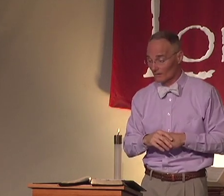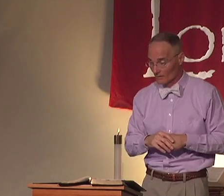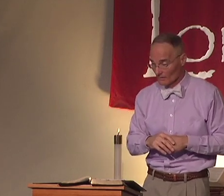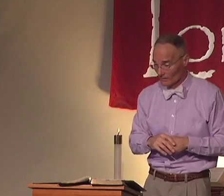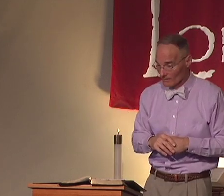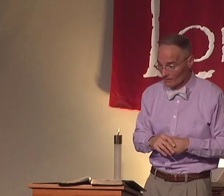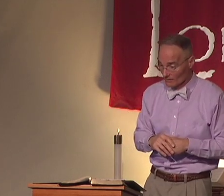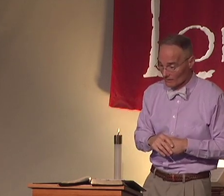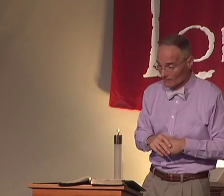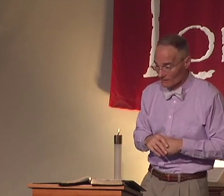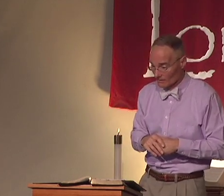great.